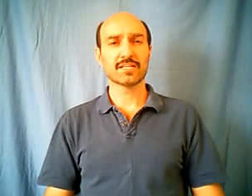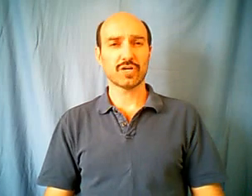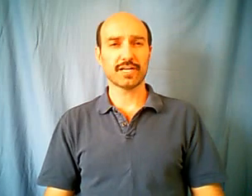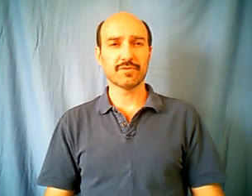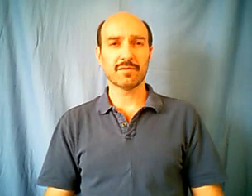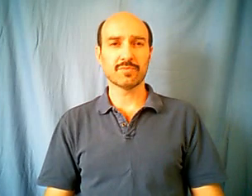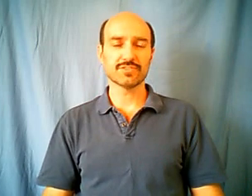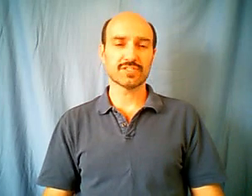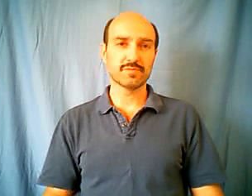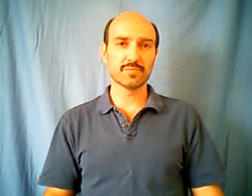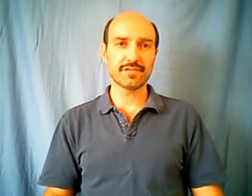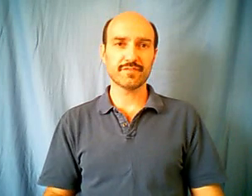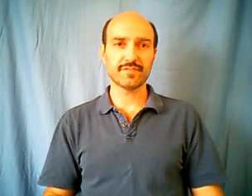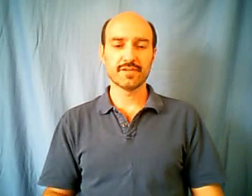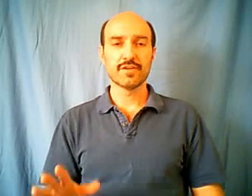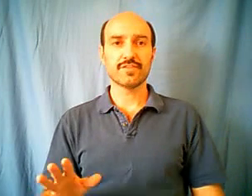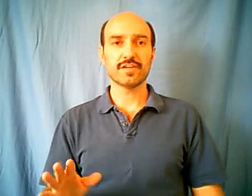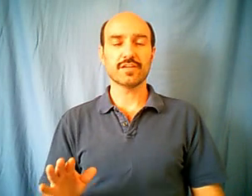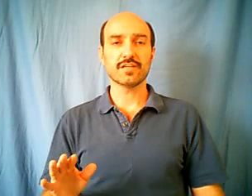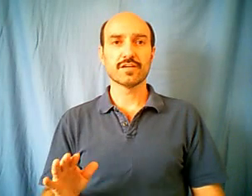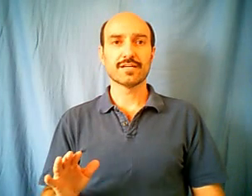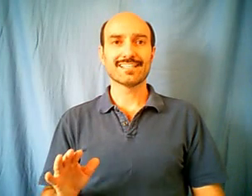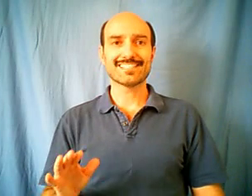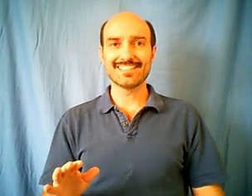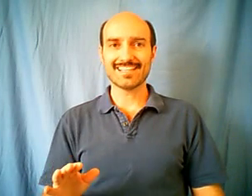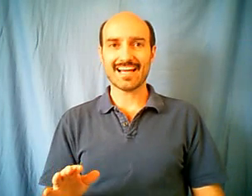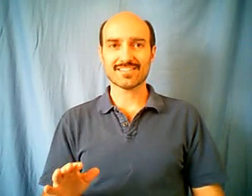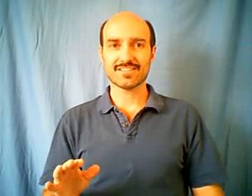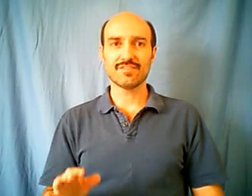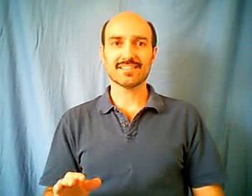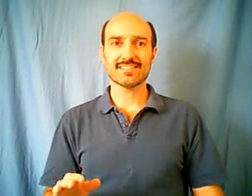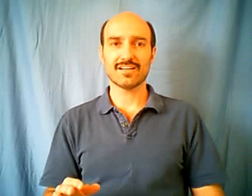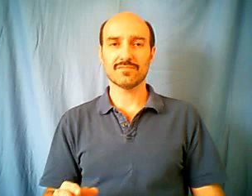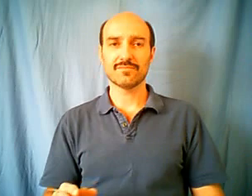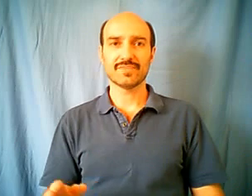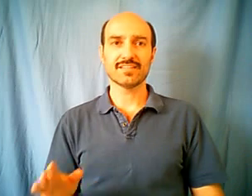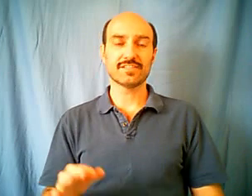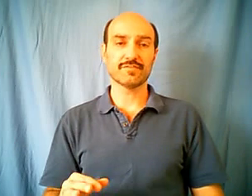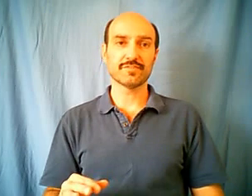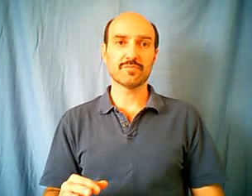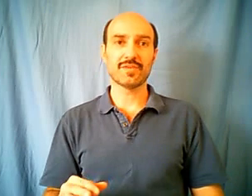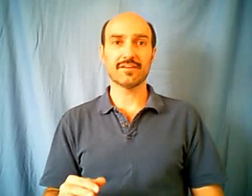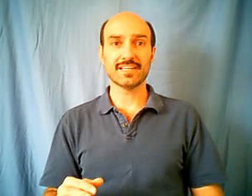try to remember, just in brief, the syntax of ASL is different from that of